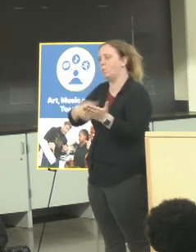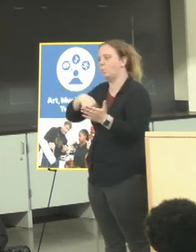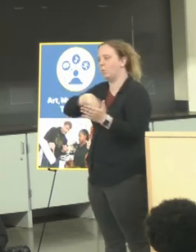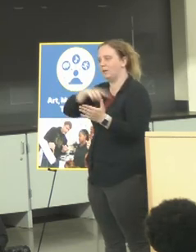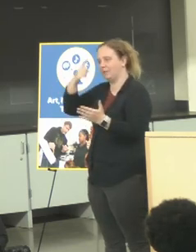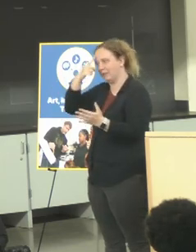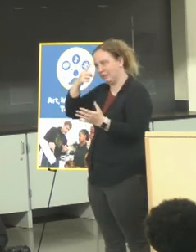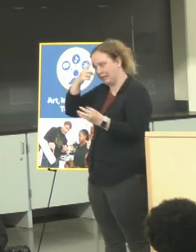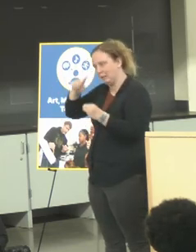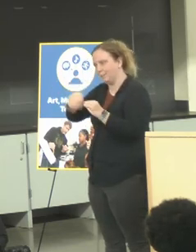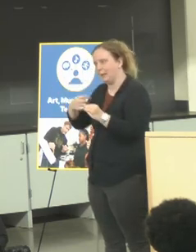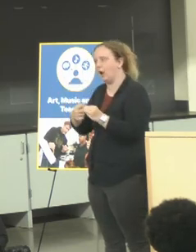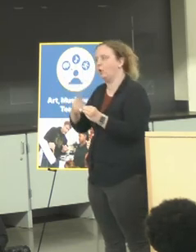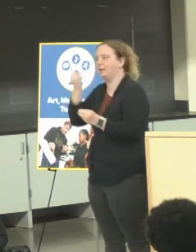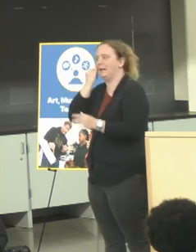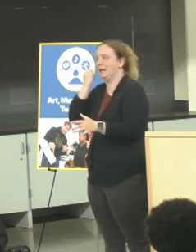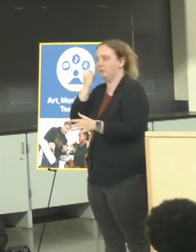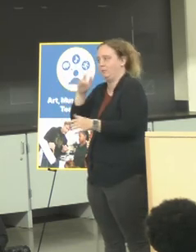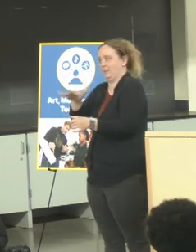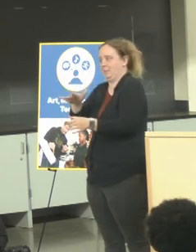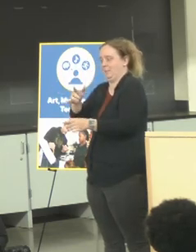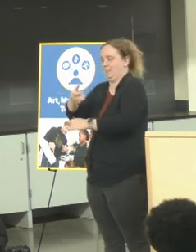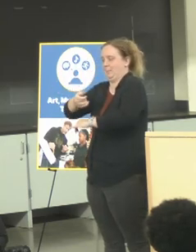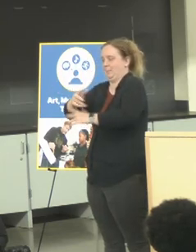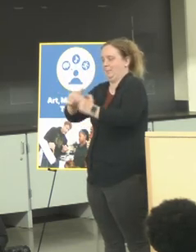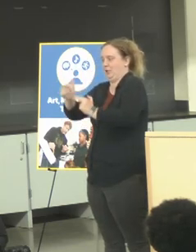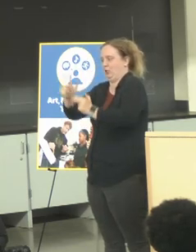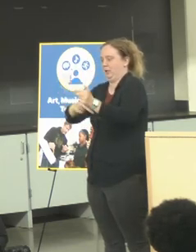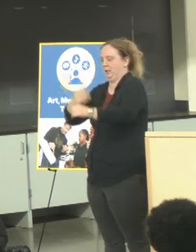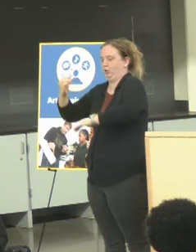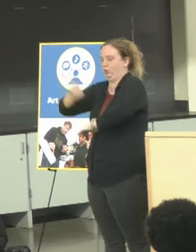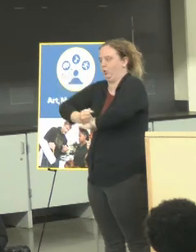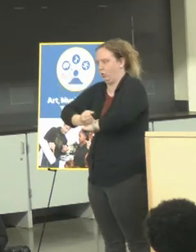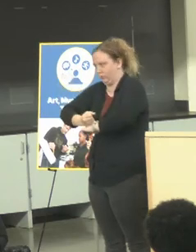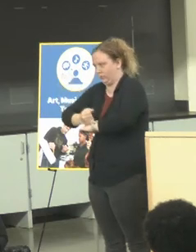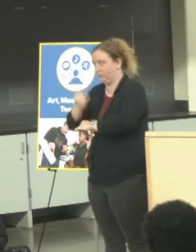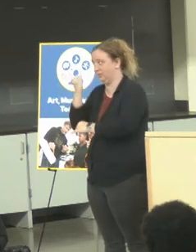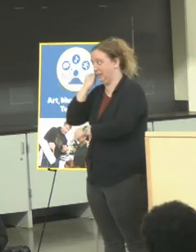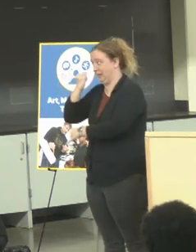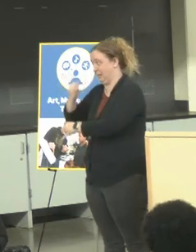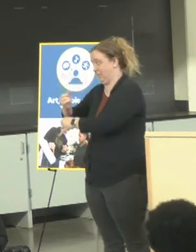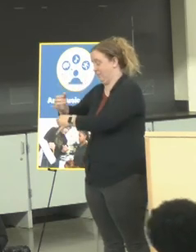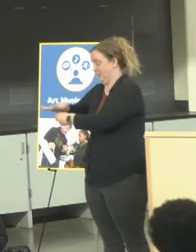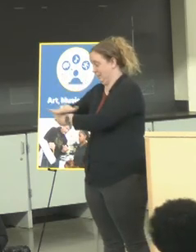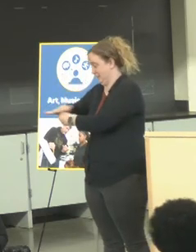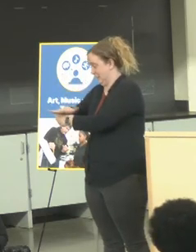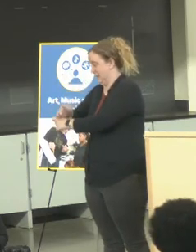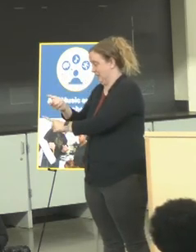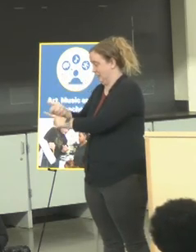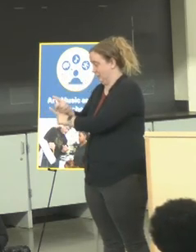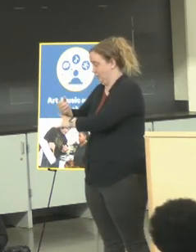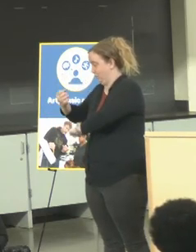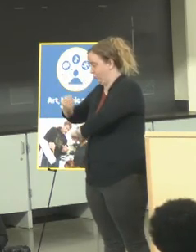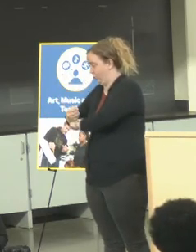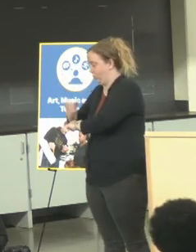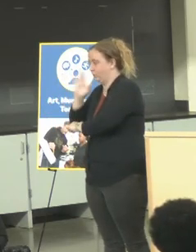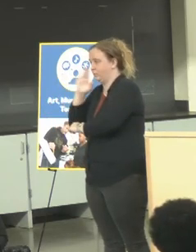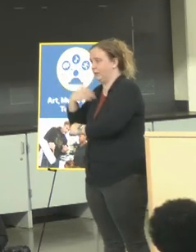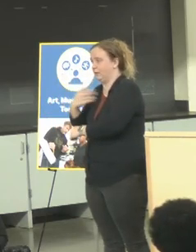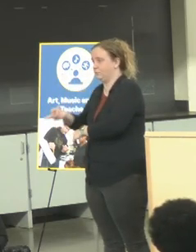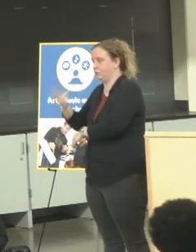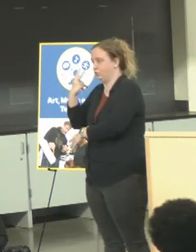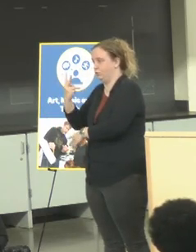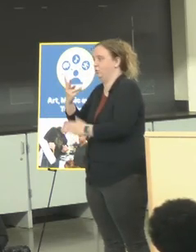is closed, as Dr. Jones mentioned, there'll really be a short-term plan and a long-term plan. Short-term plan will keep all our buildings